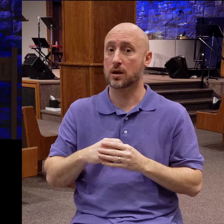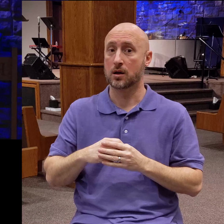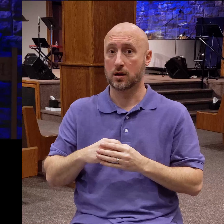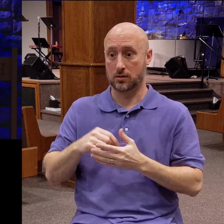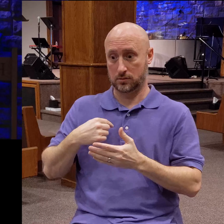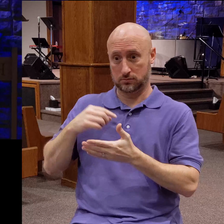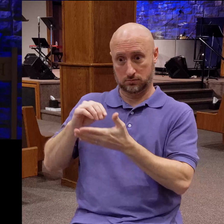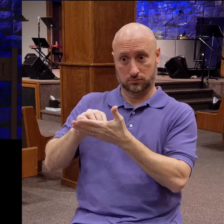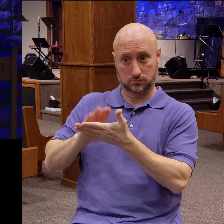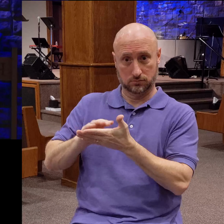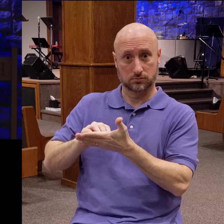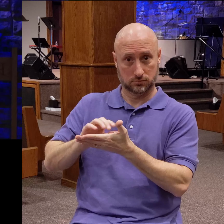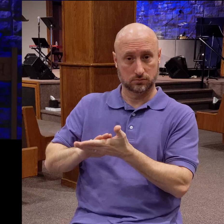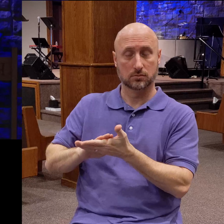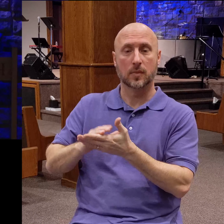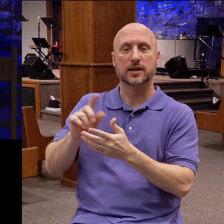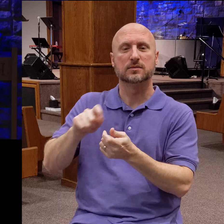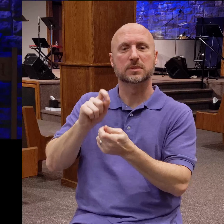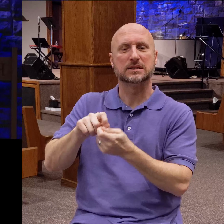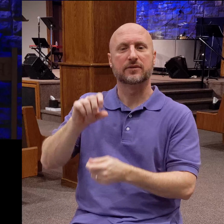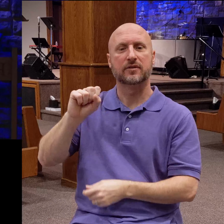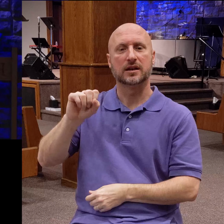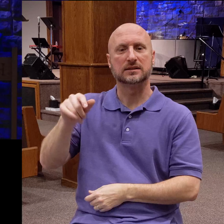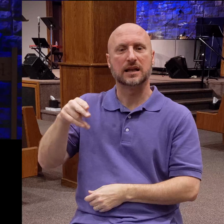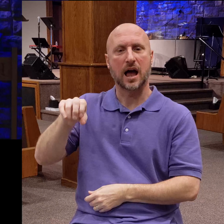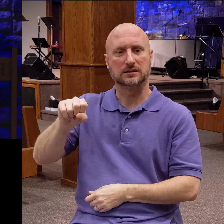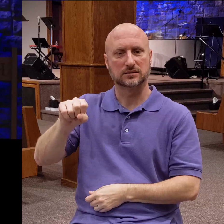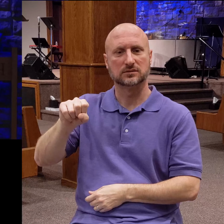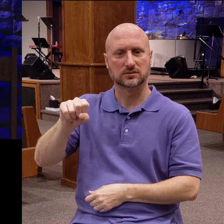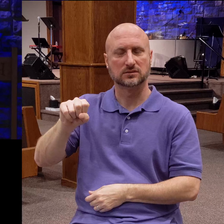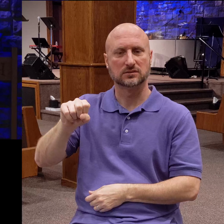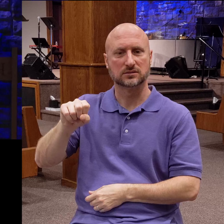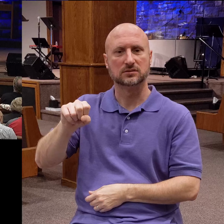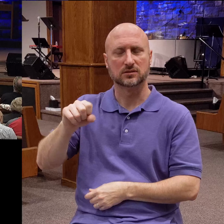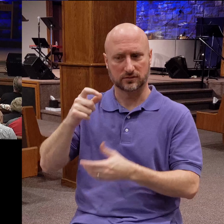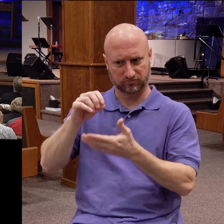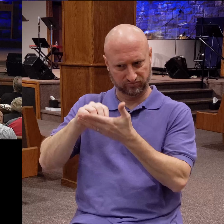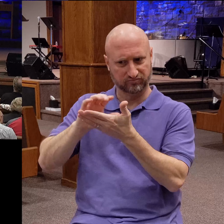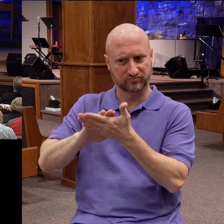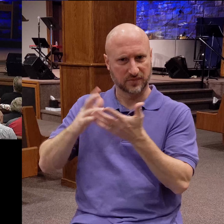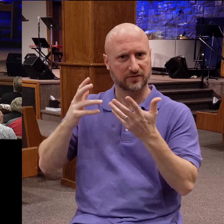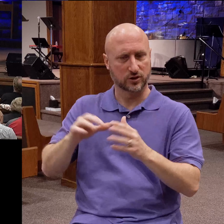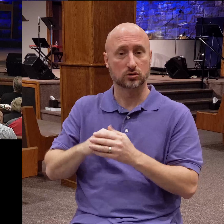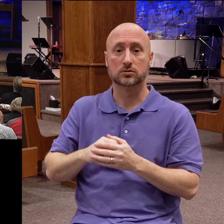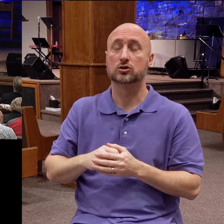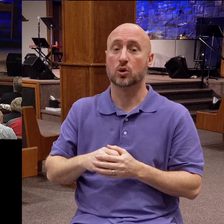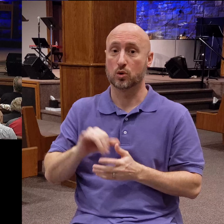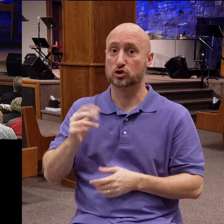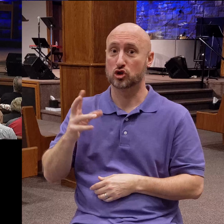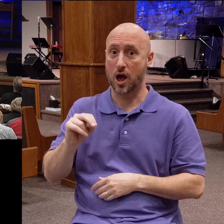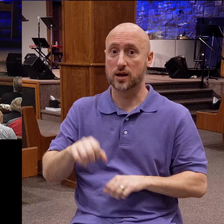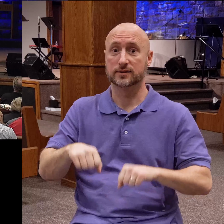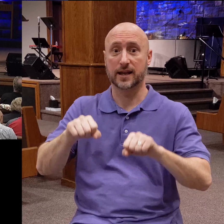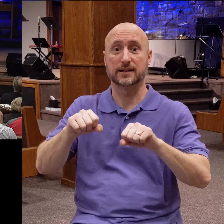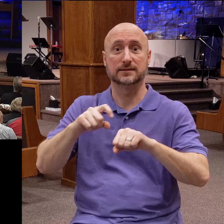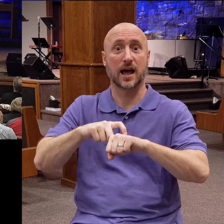signs that are written, these things are written. And he takes the time to give us